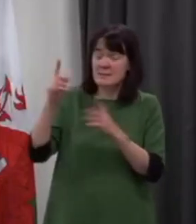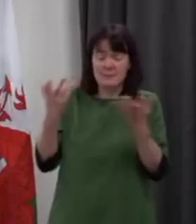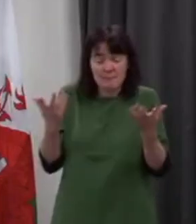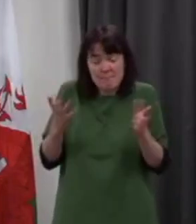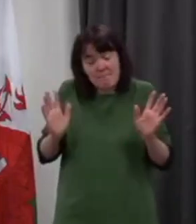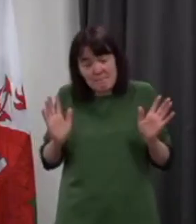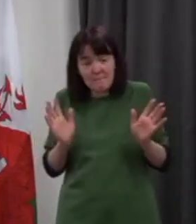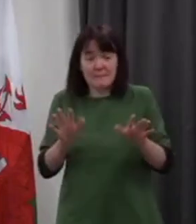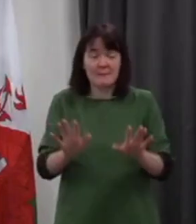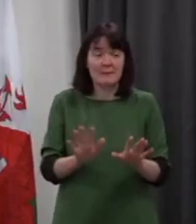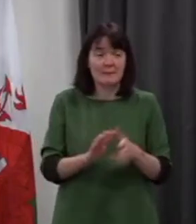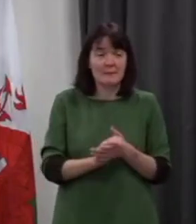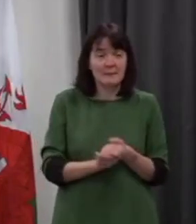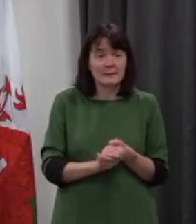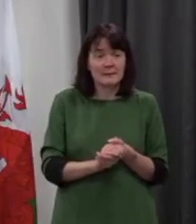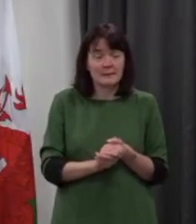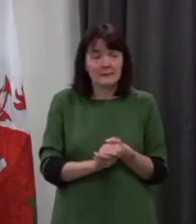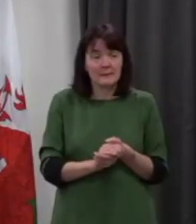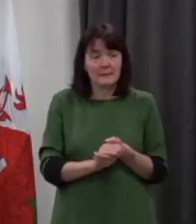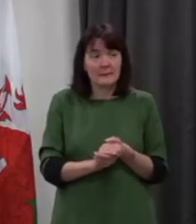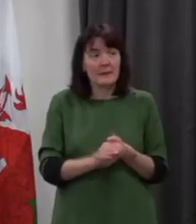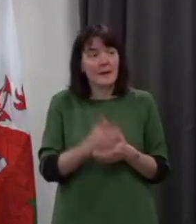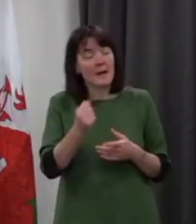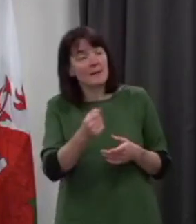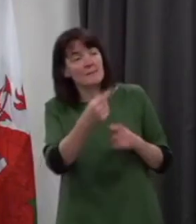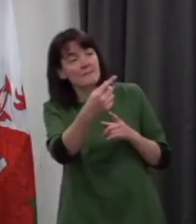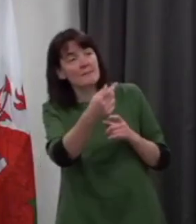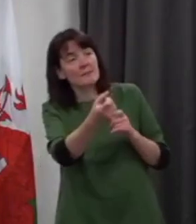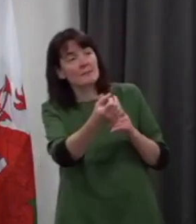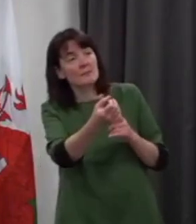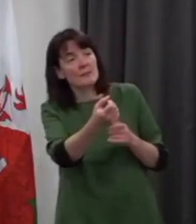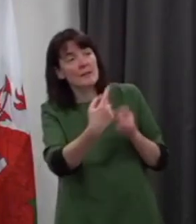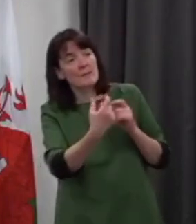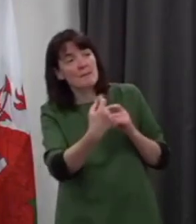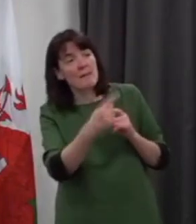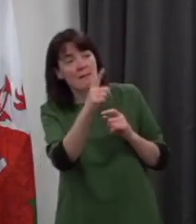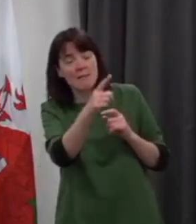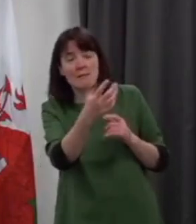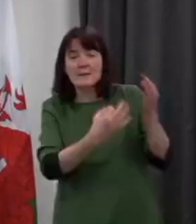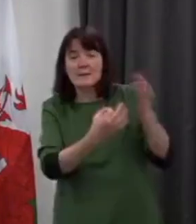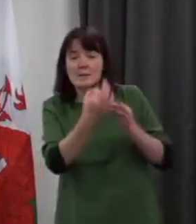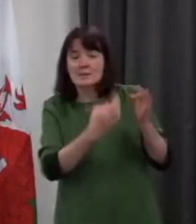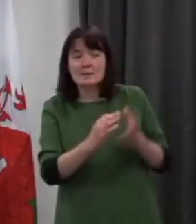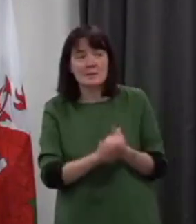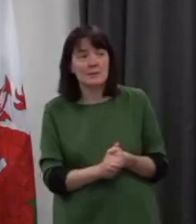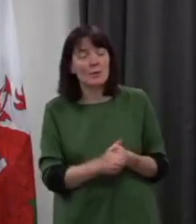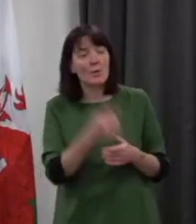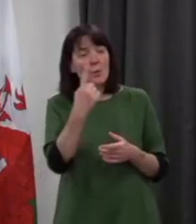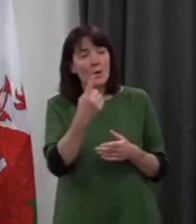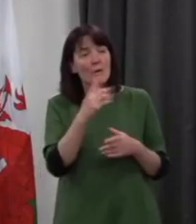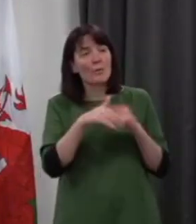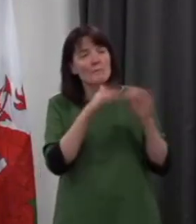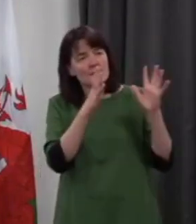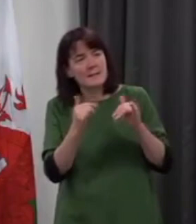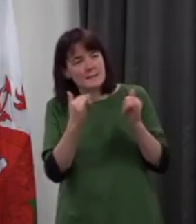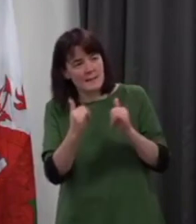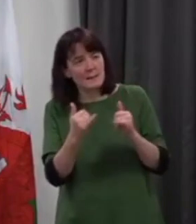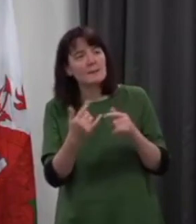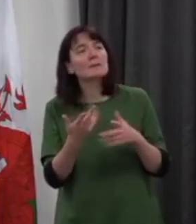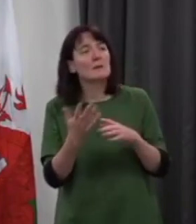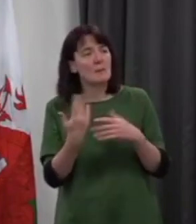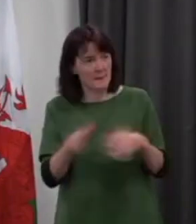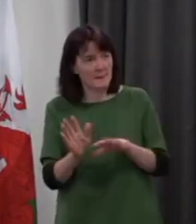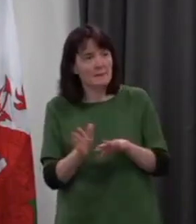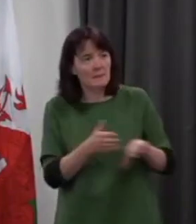Now, I know we've got questions that are coming electronically. We've got one from, we've got one about testing, which I've dealt with, and we've got one